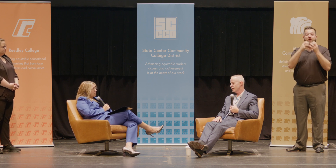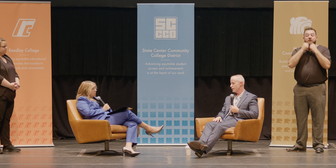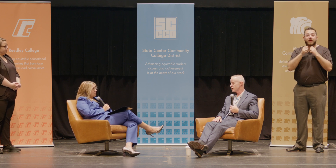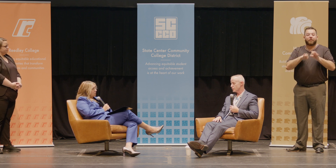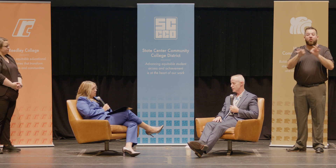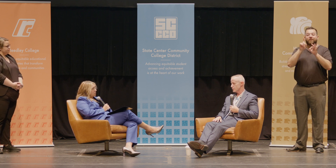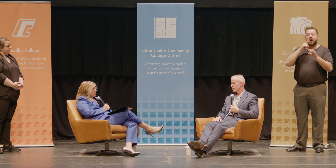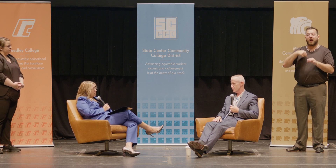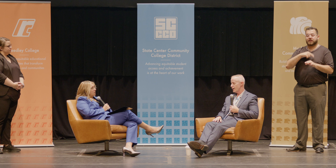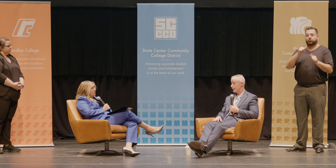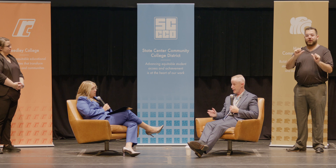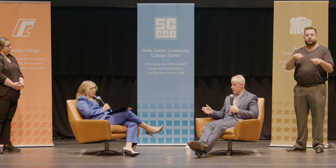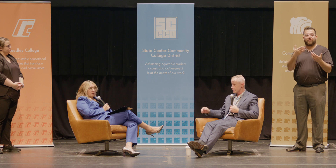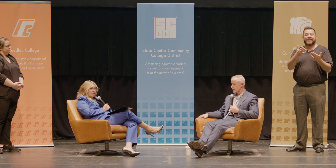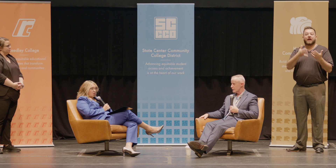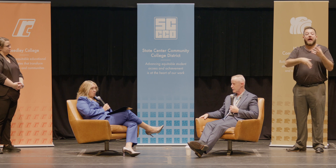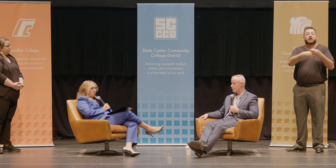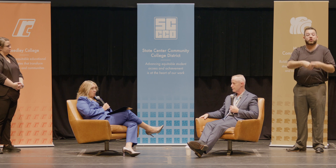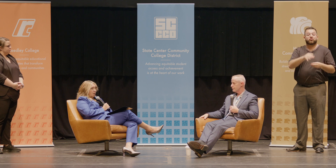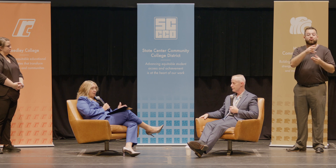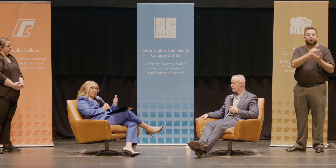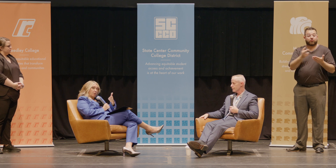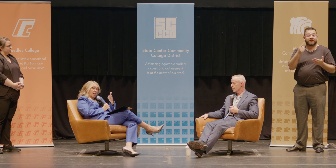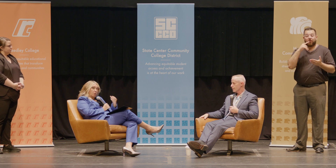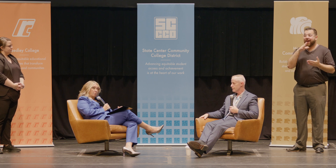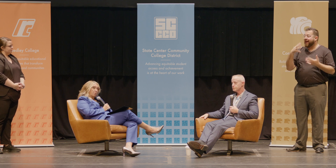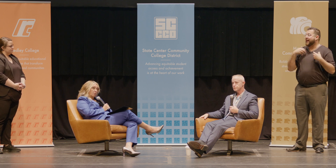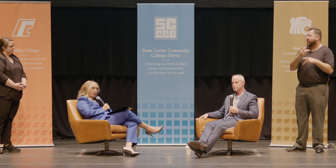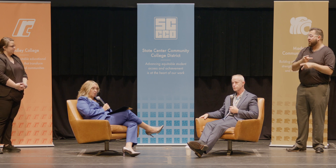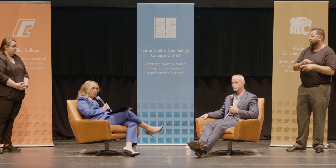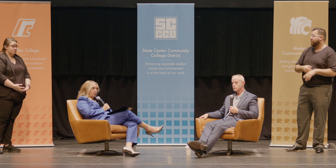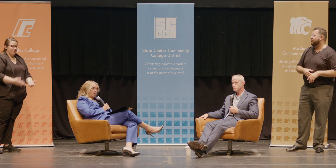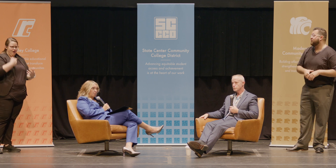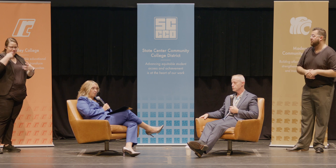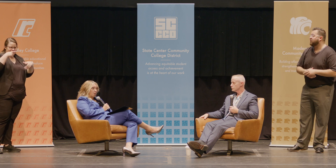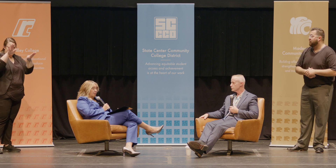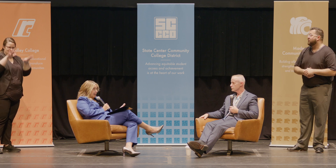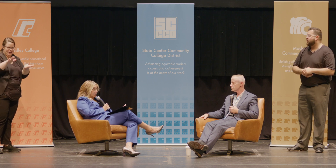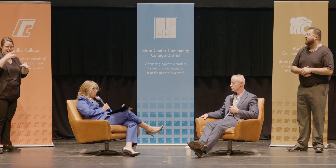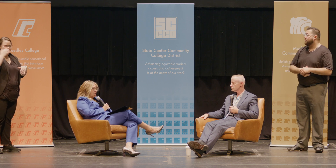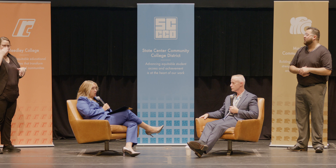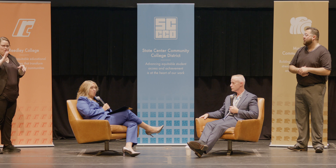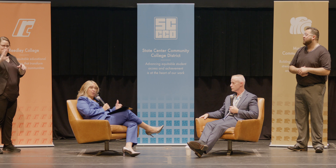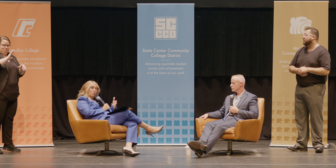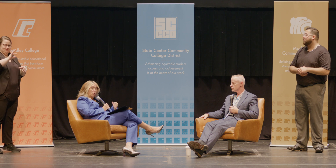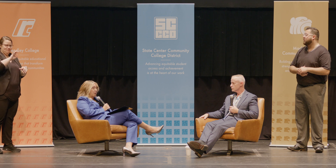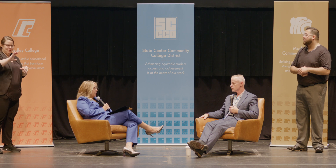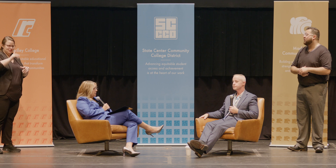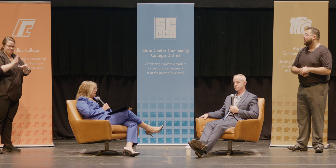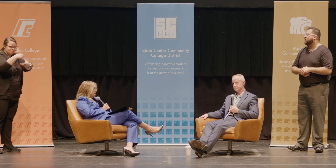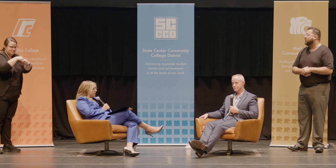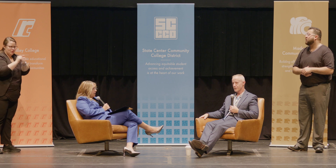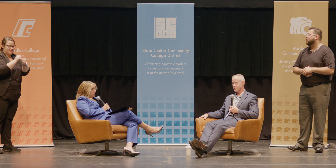also have additional resources for ag and healthcare coming up. Well, I think that's great. I know a number of our faculty have been involved in the Ag Tech project, and we're going to hear more